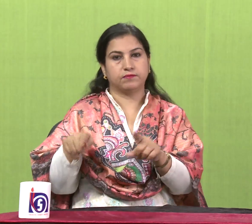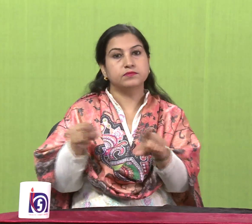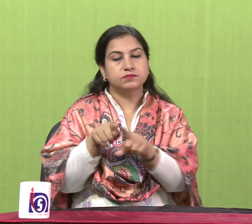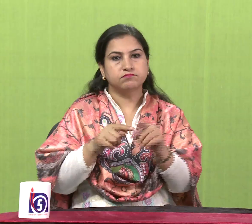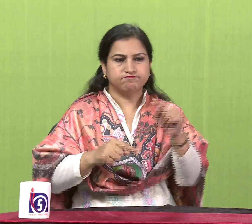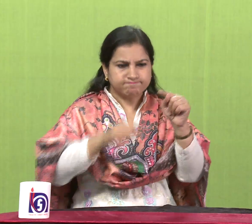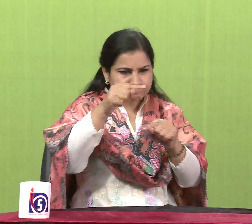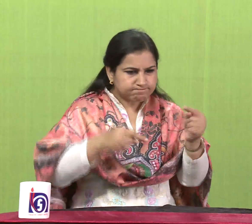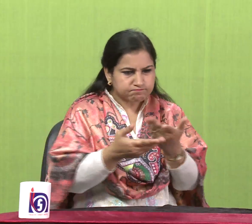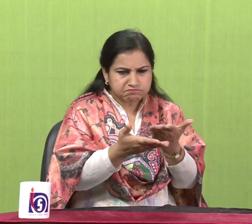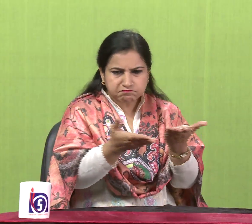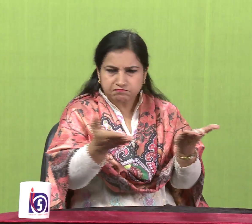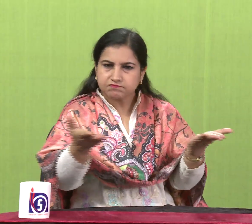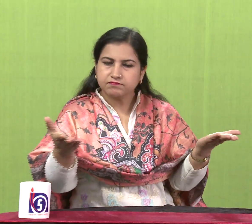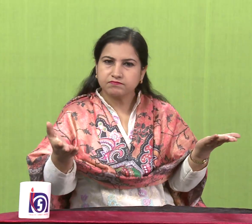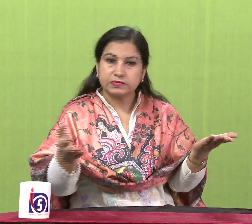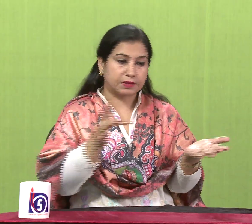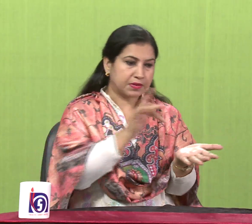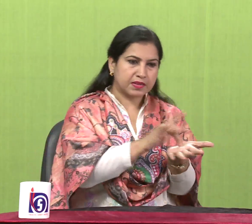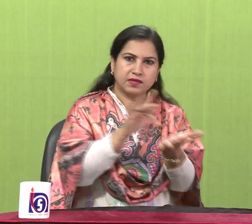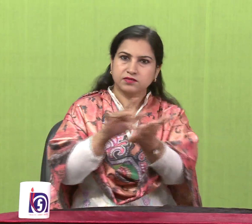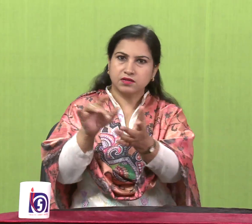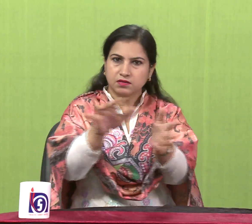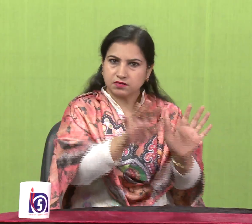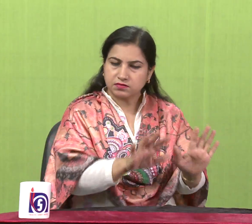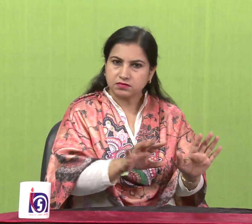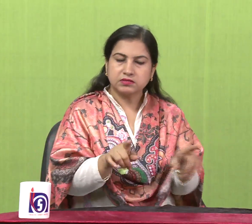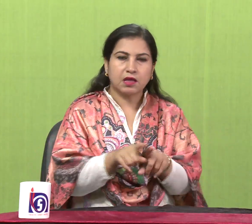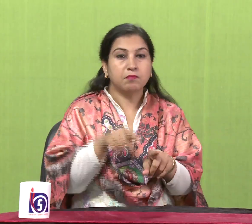inequalities between regions are known as